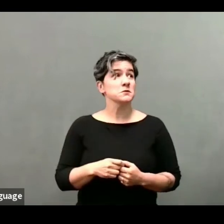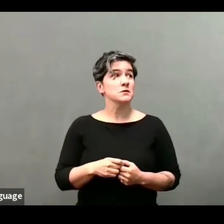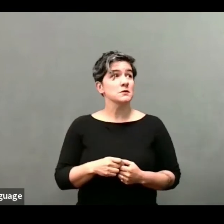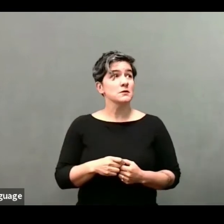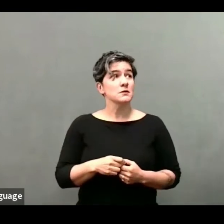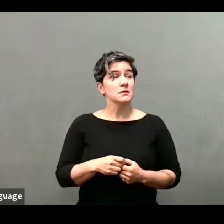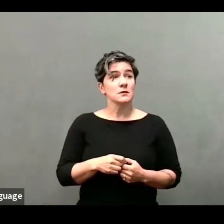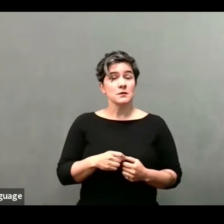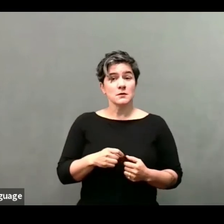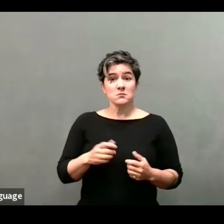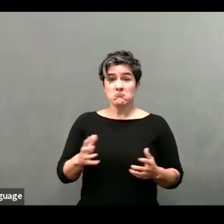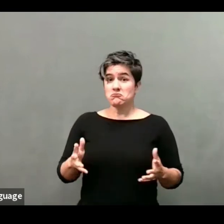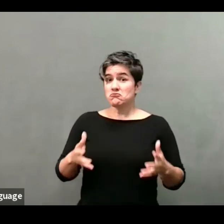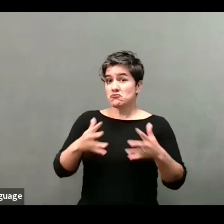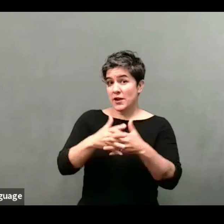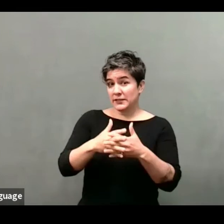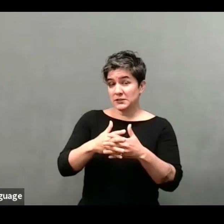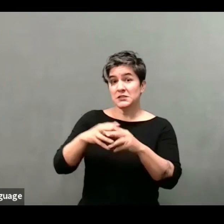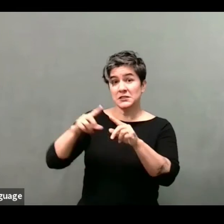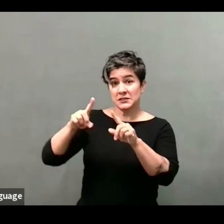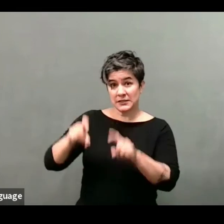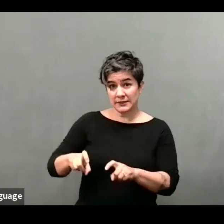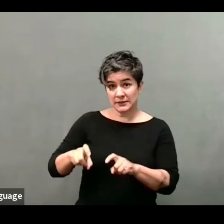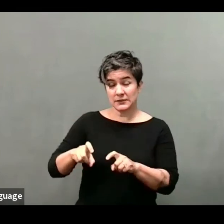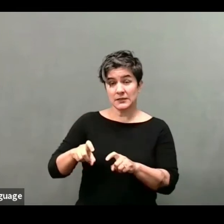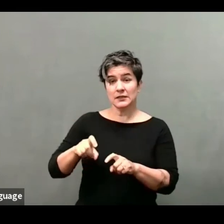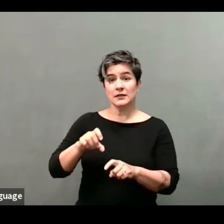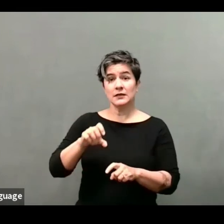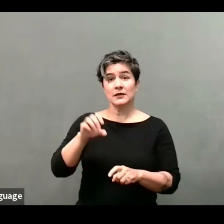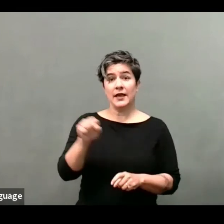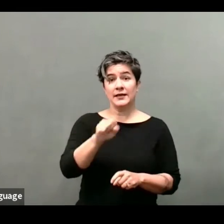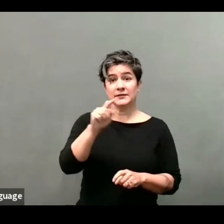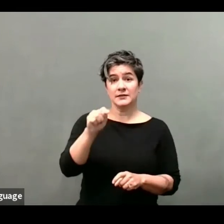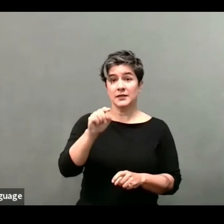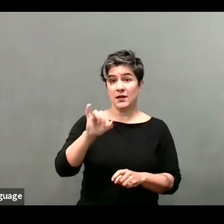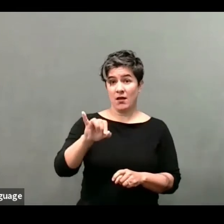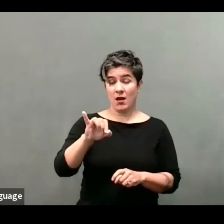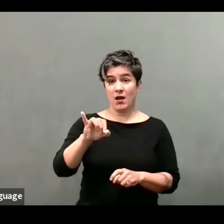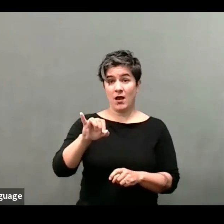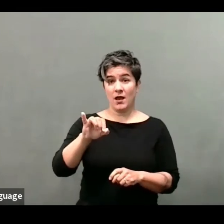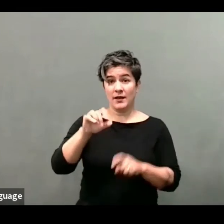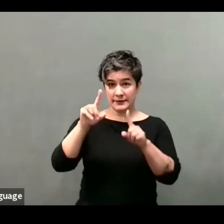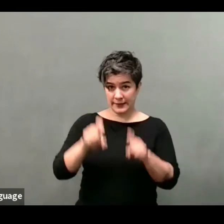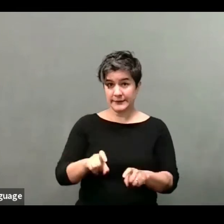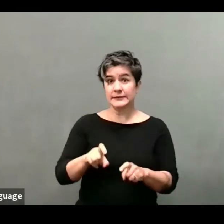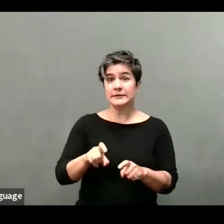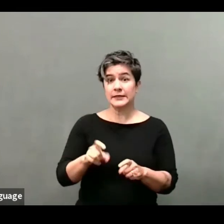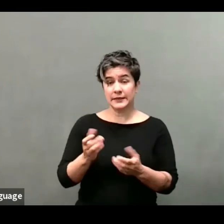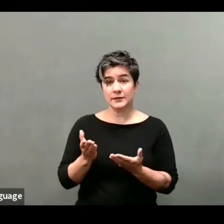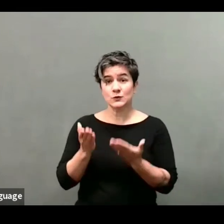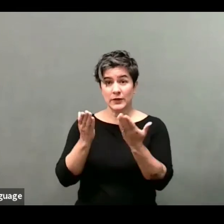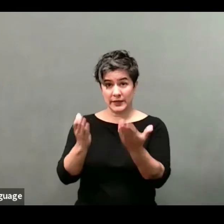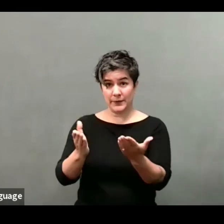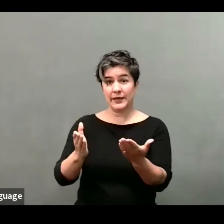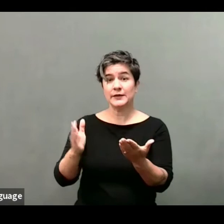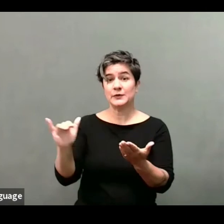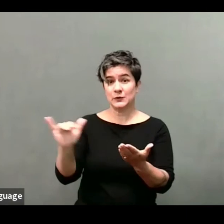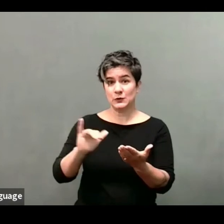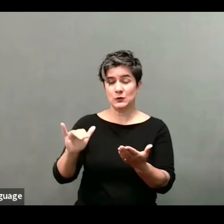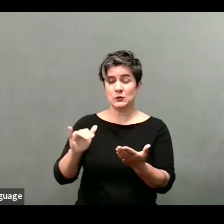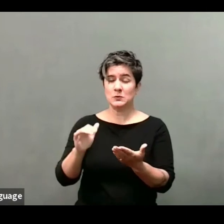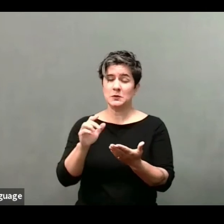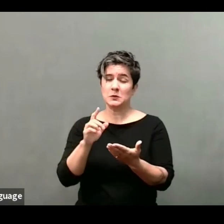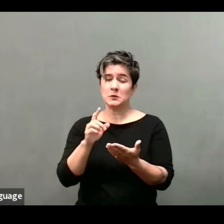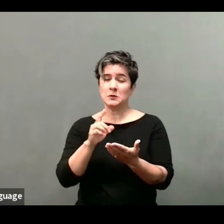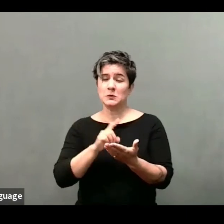Typically, pregnancy testing and sexually transmitted infections testing is recommended a couple of